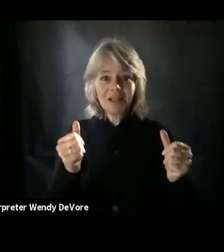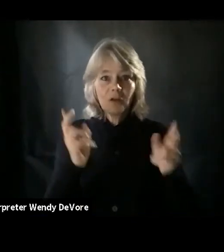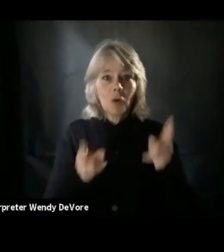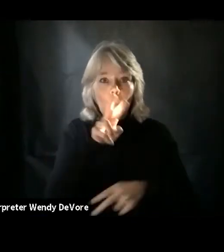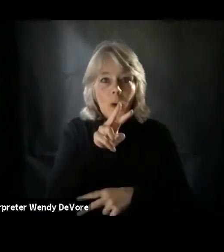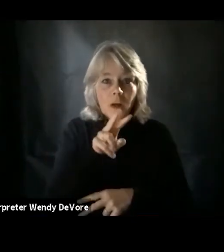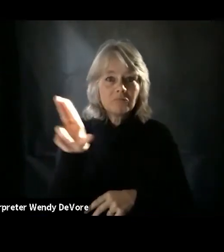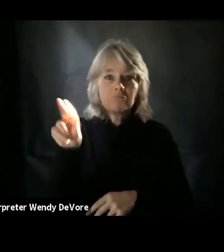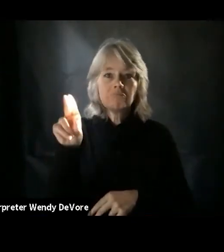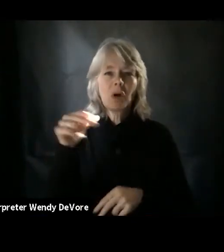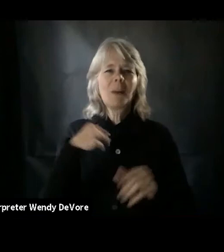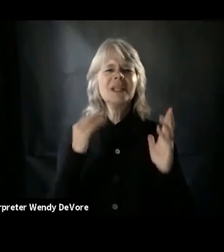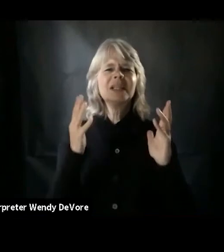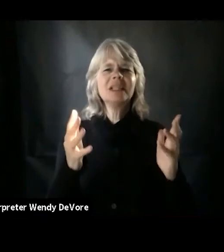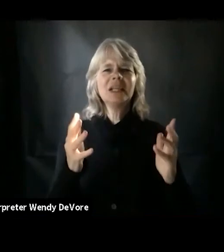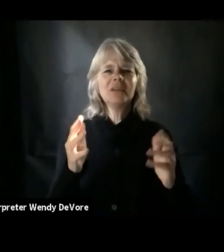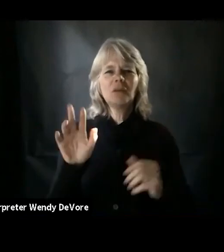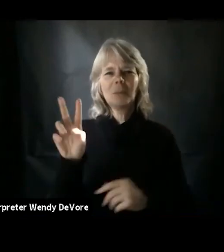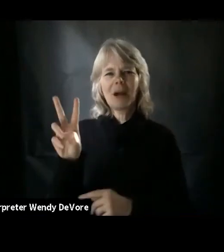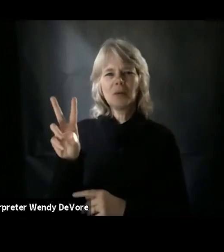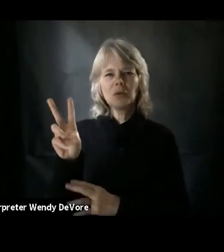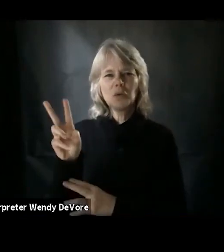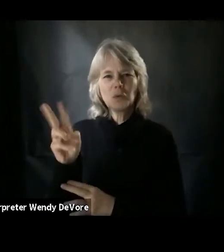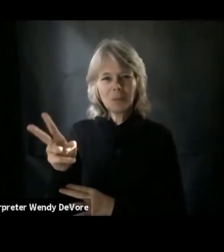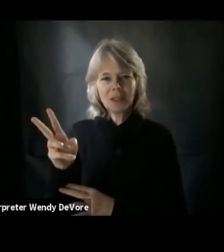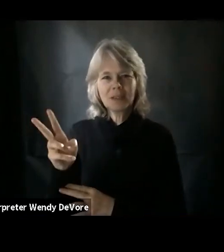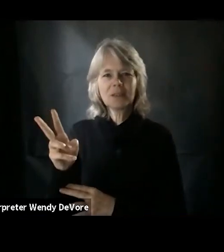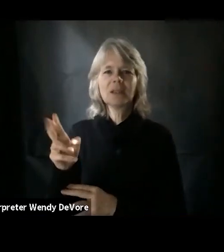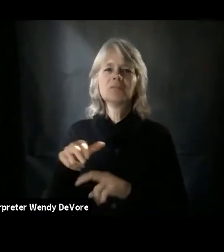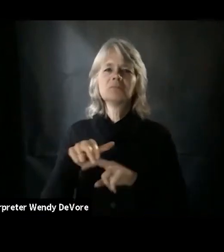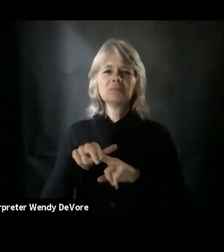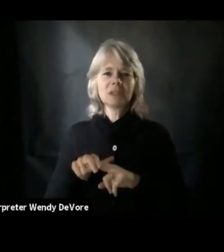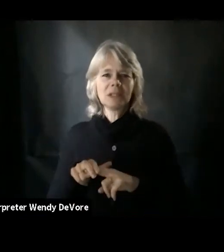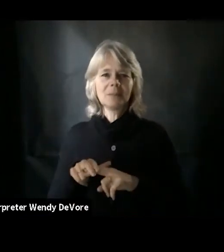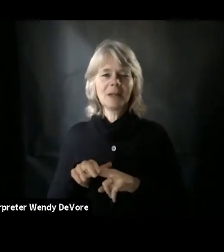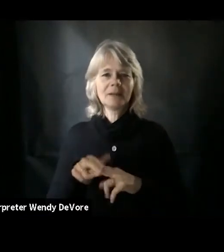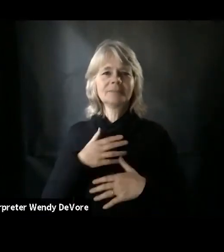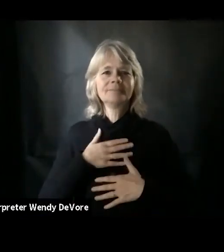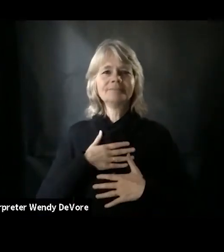will stay for a bit of time so you can focus and breathe.